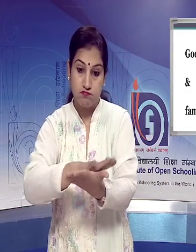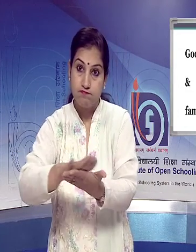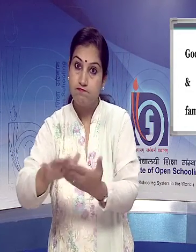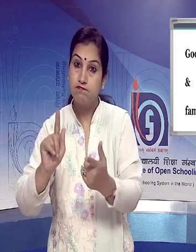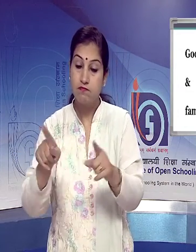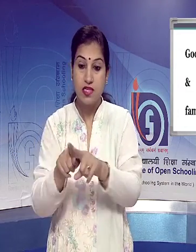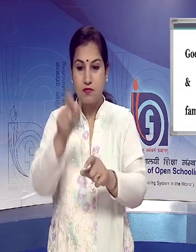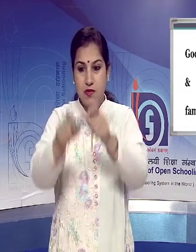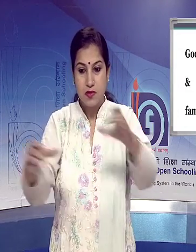community.